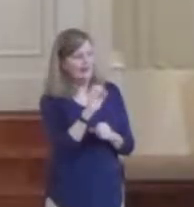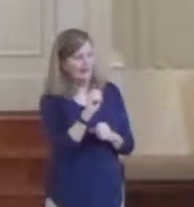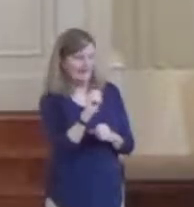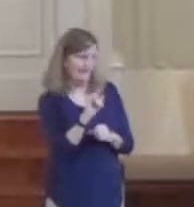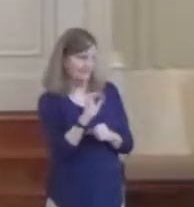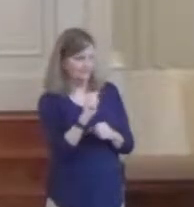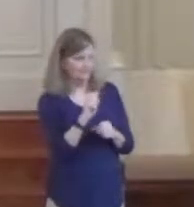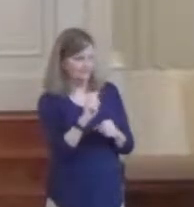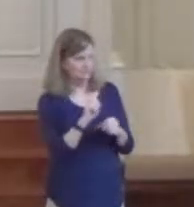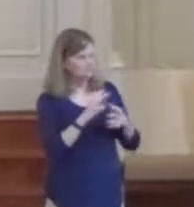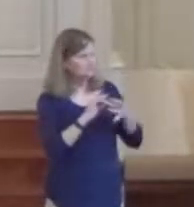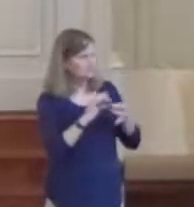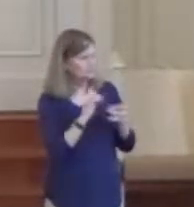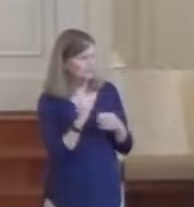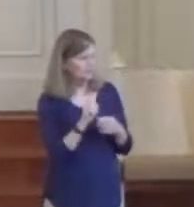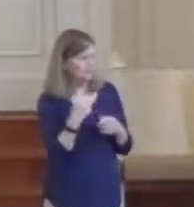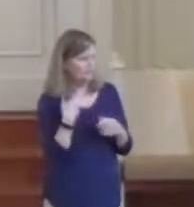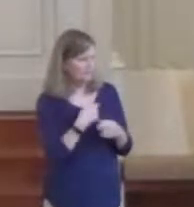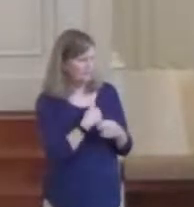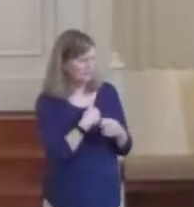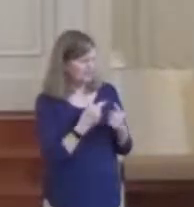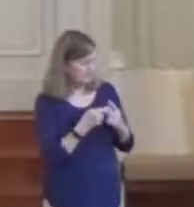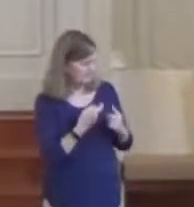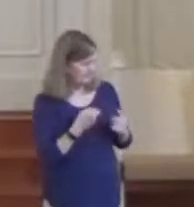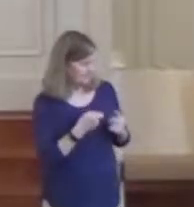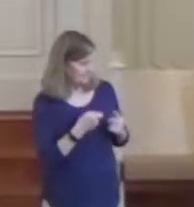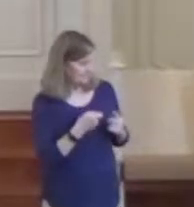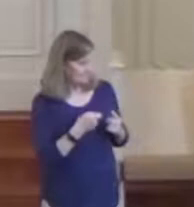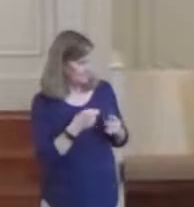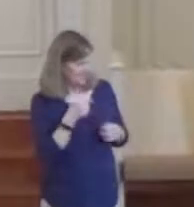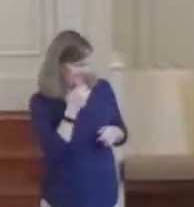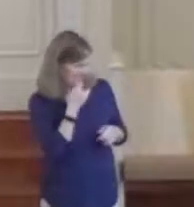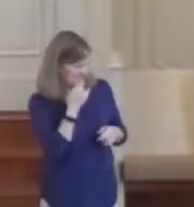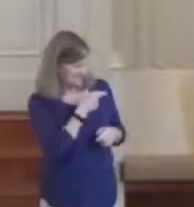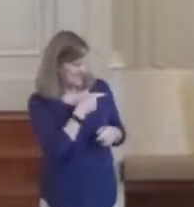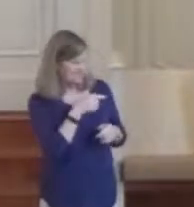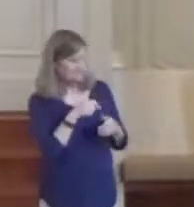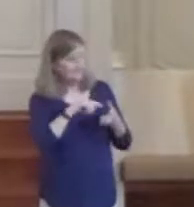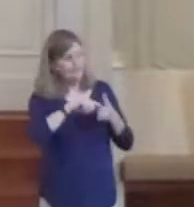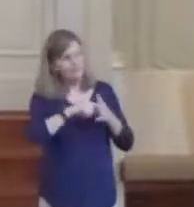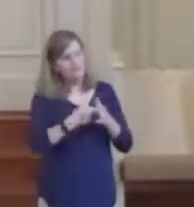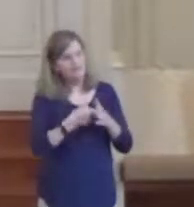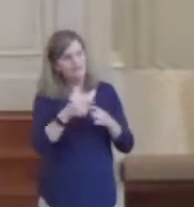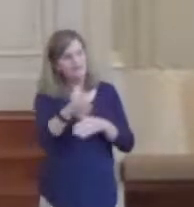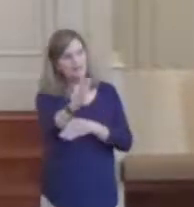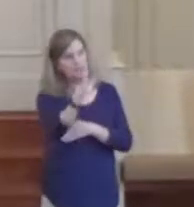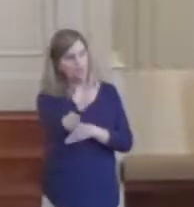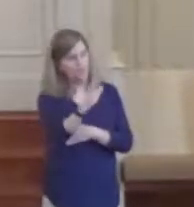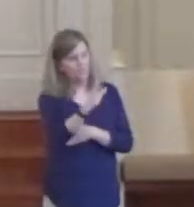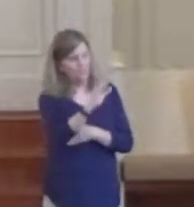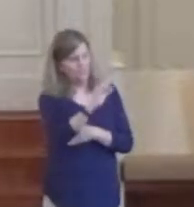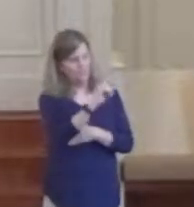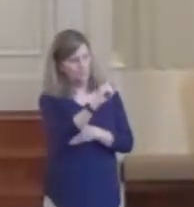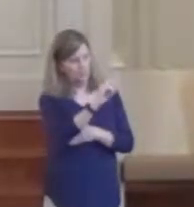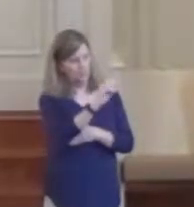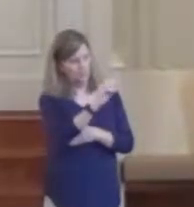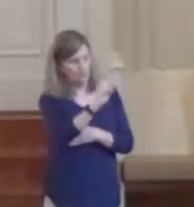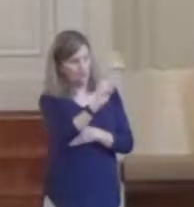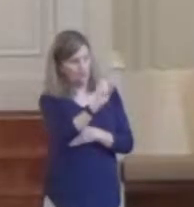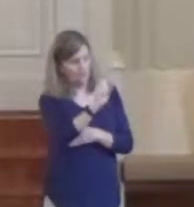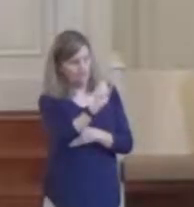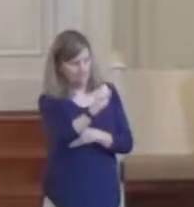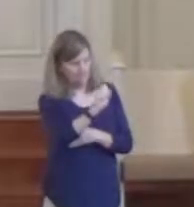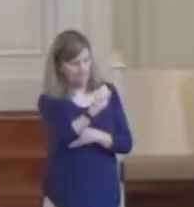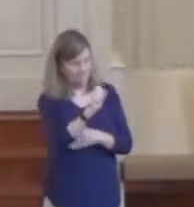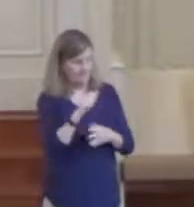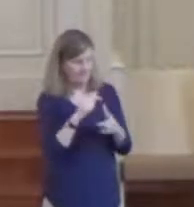where we all come from. And the Enuma Elish says that in the beginning there were gods. And in this pantheon of gods, there was